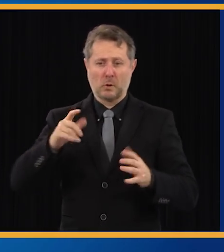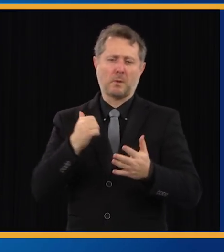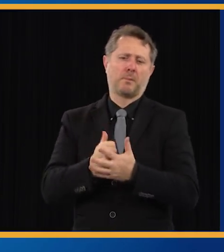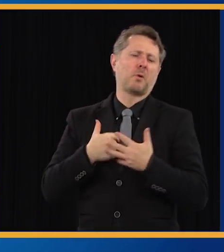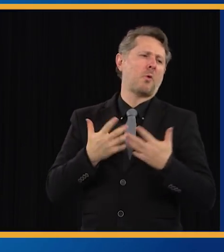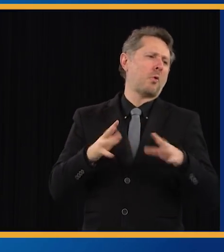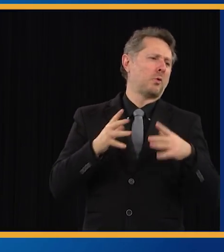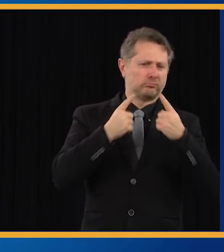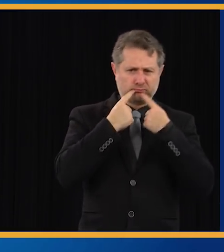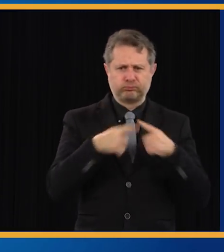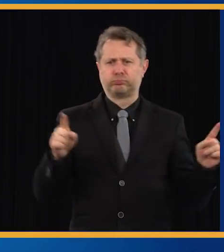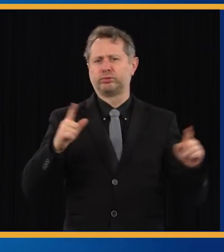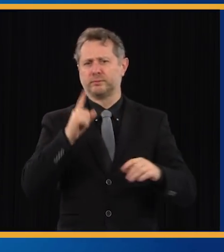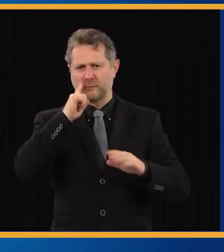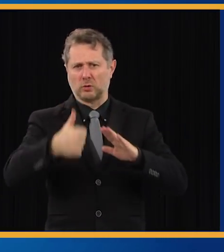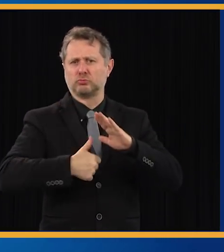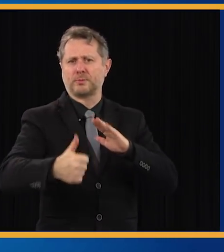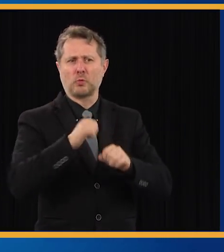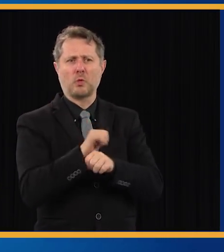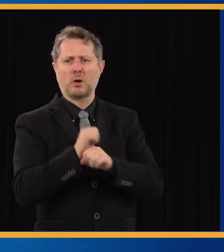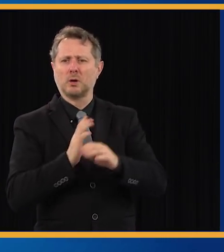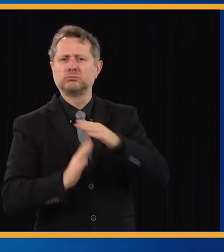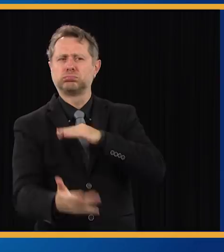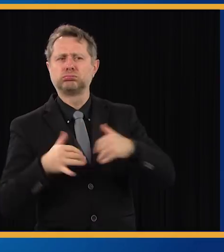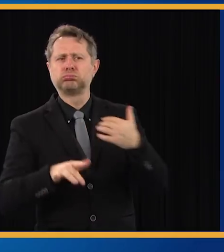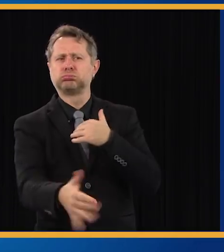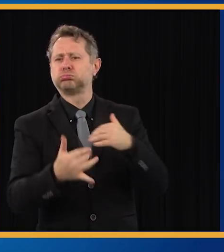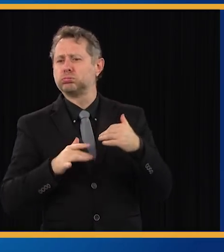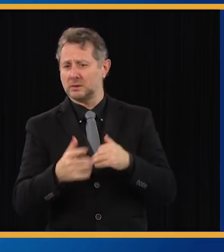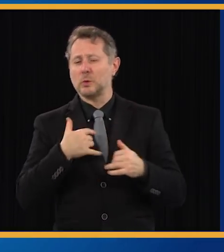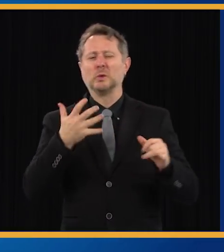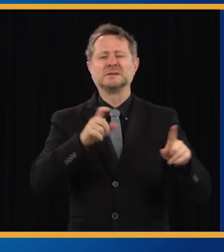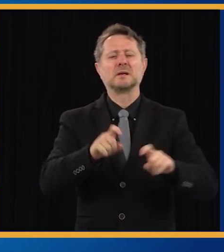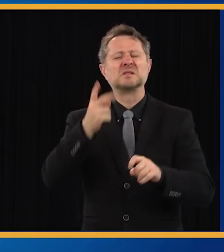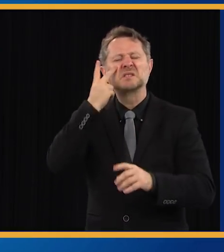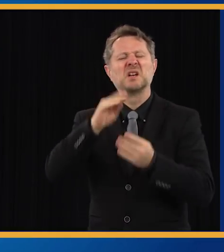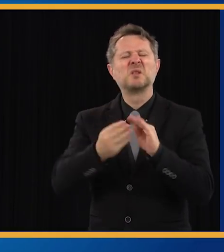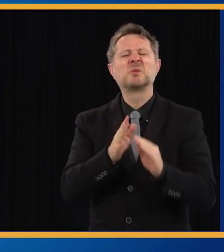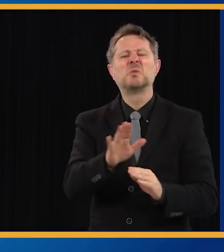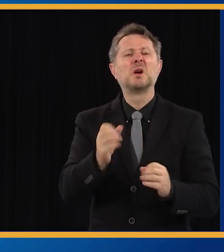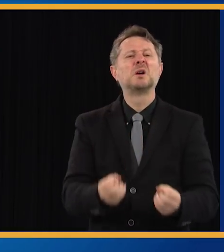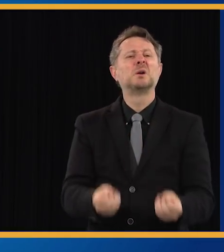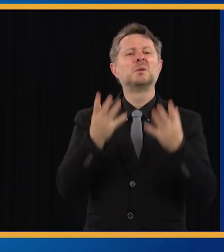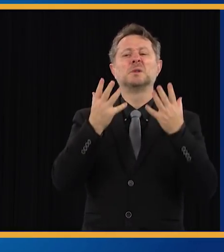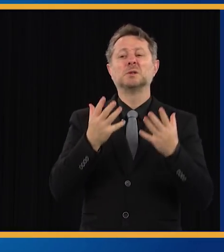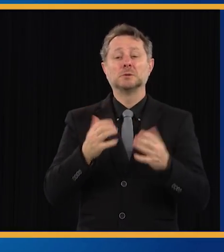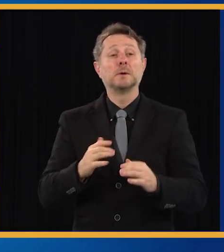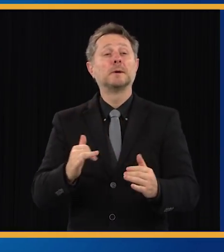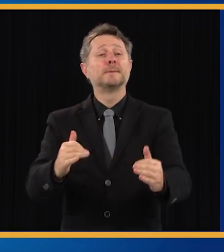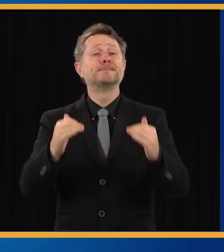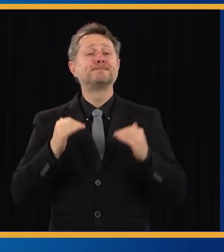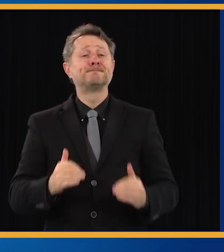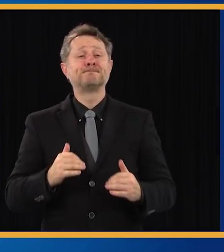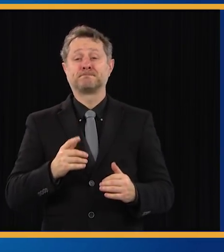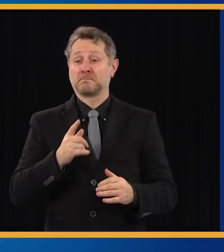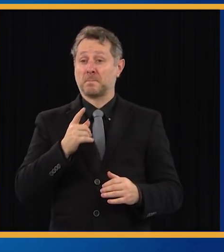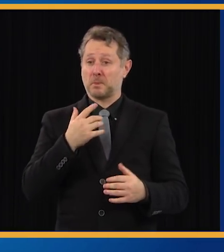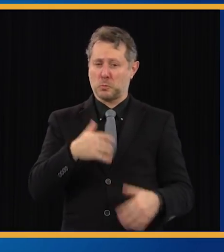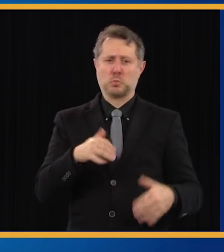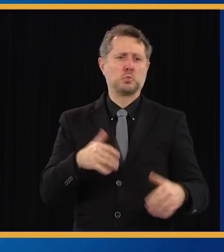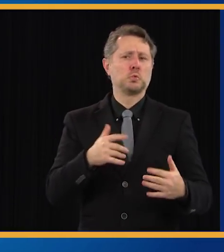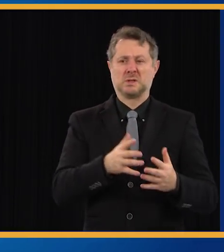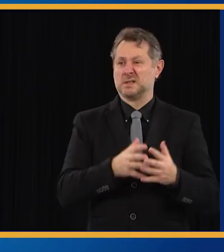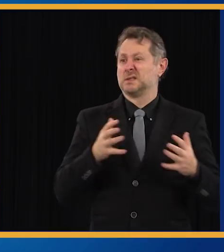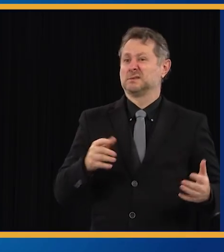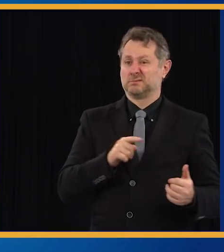we want to do testing to find out how they're doing. We're seeing a tremendous demand in